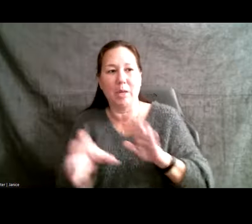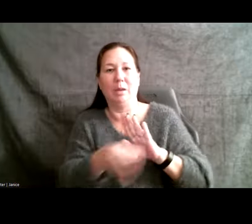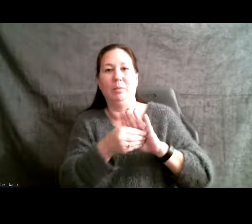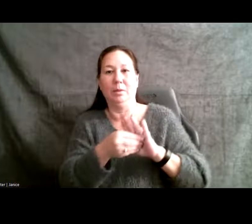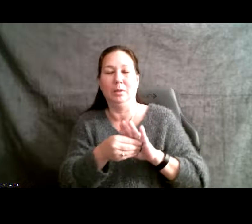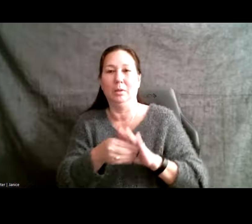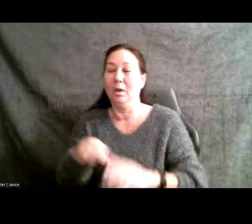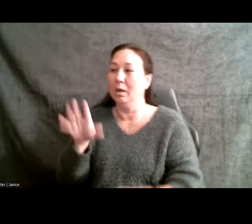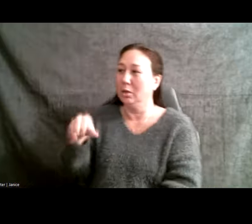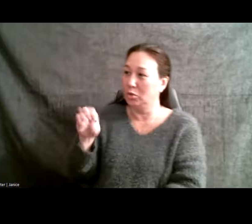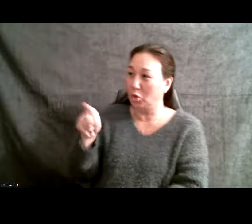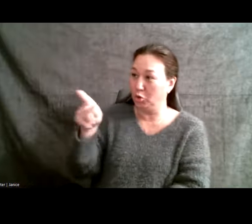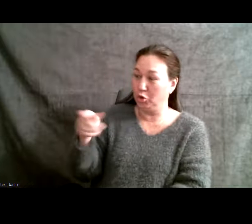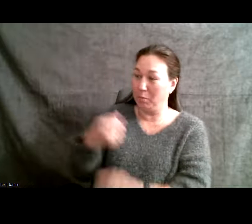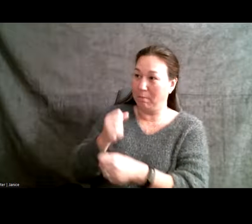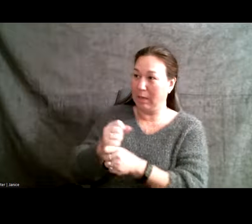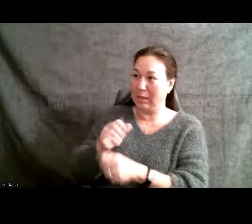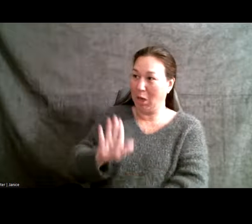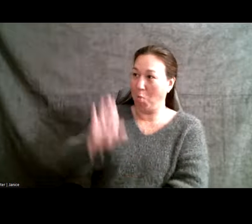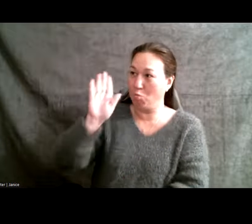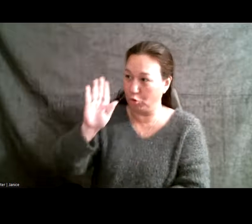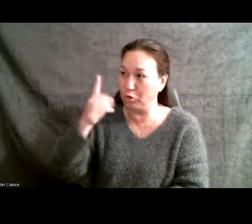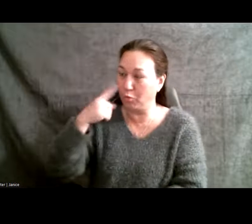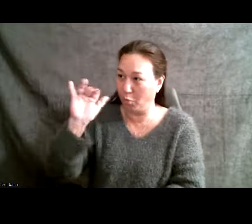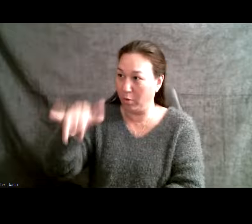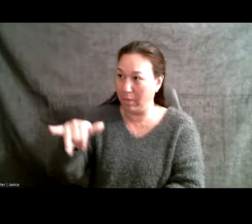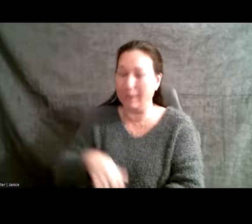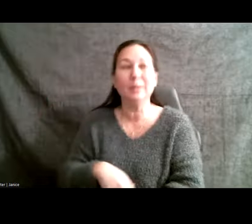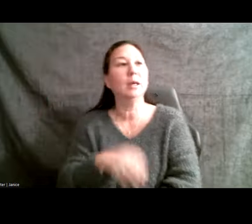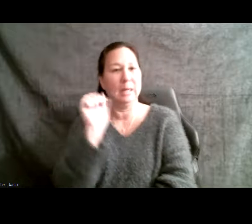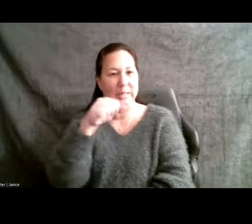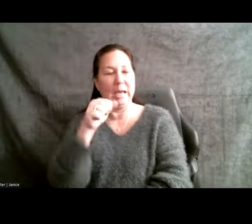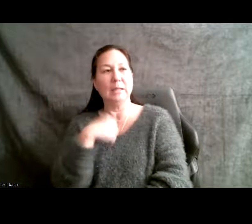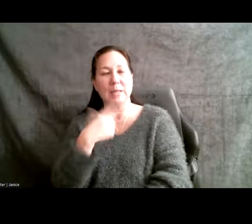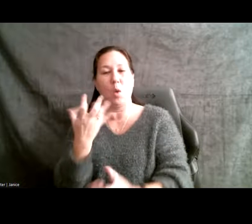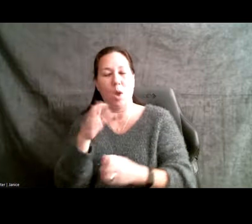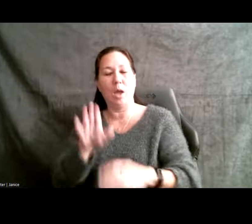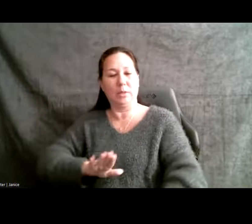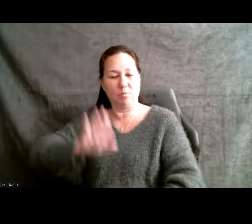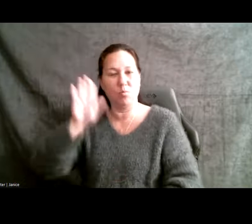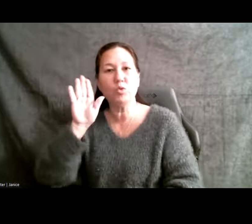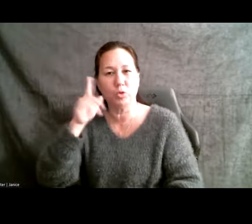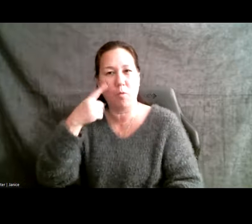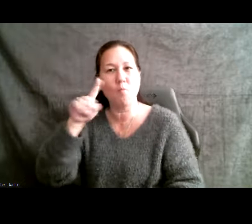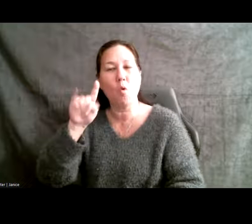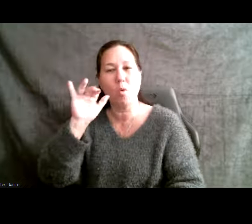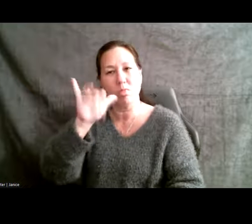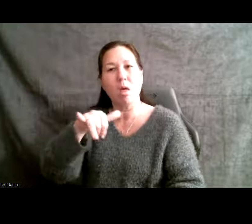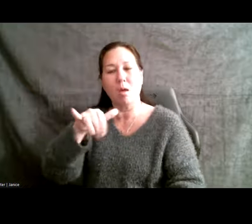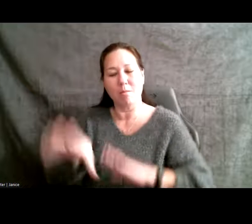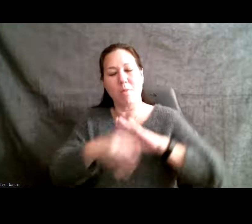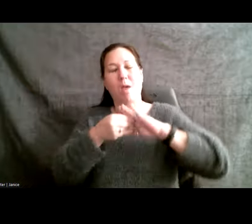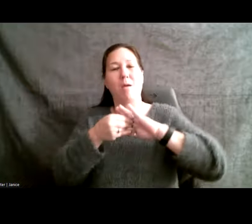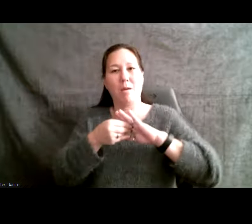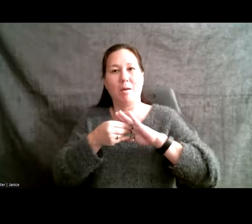motion to do that? Yeah, I'd like to make a motion that the public comments be included in the minutes, even if we don't have answers to